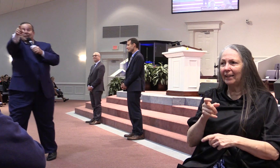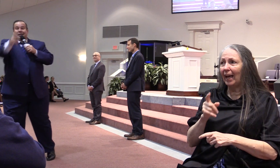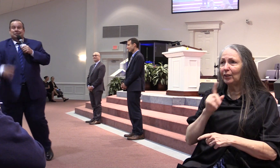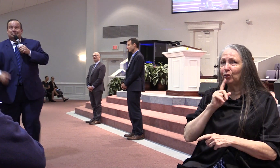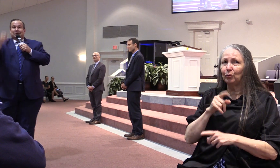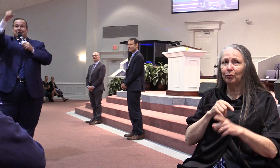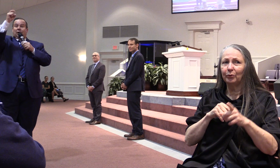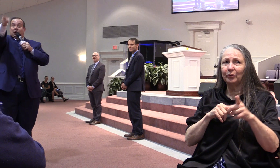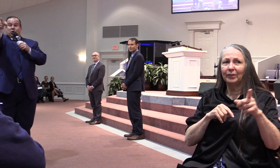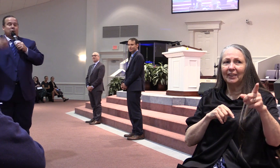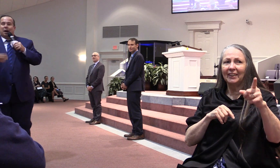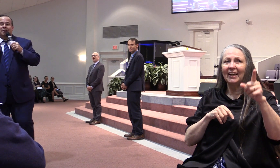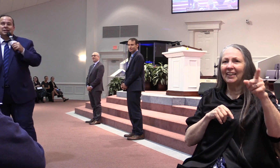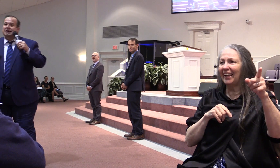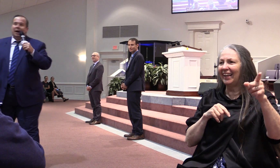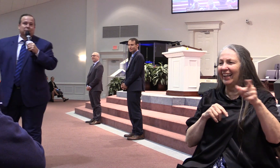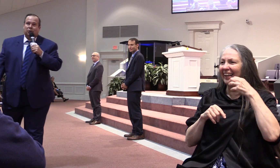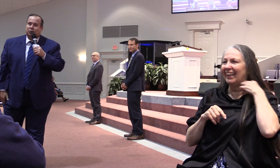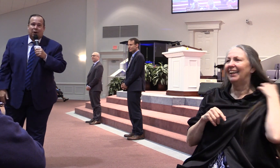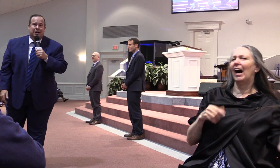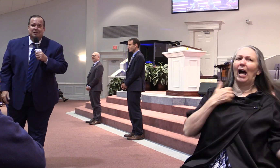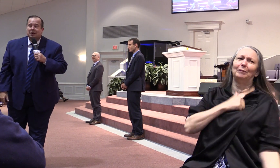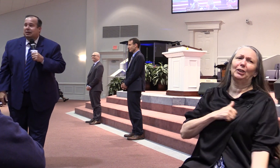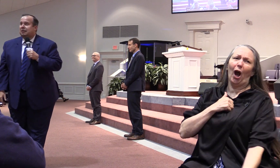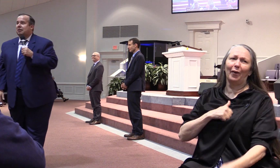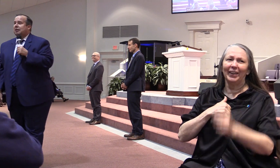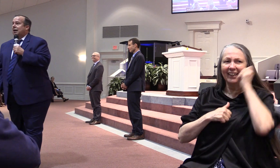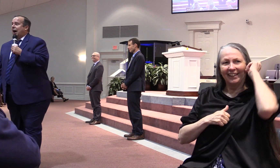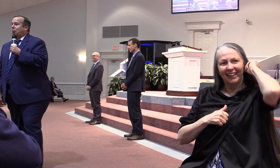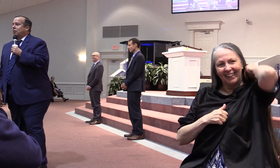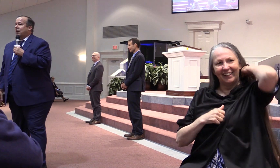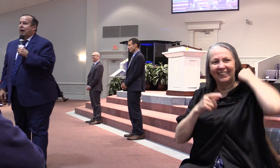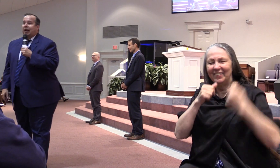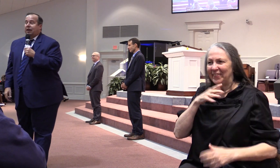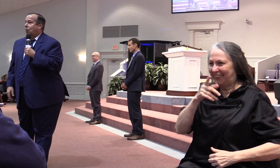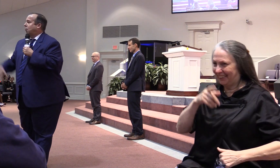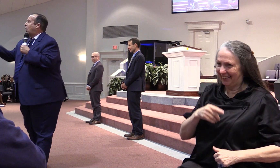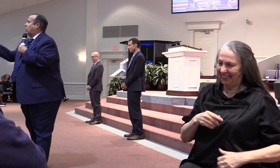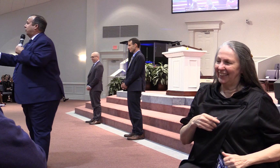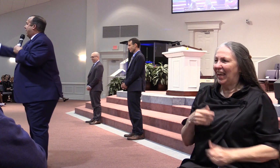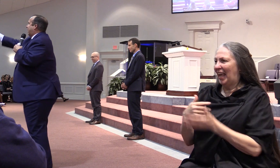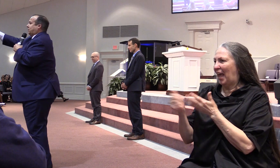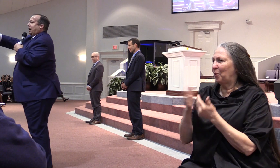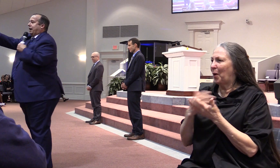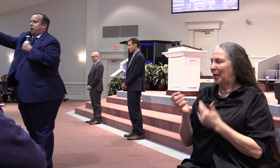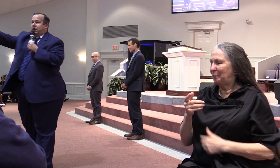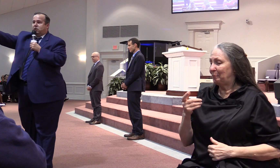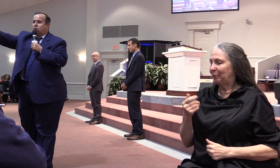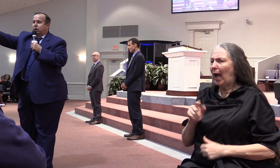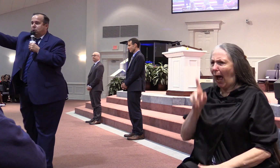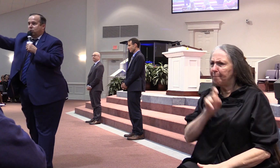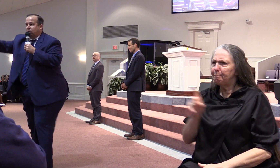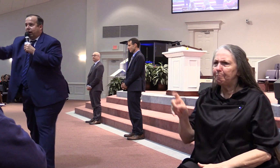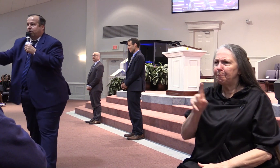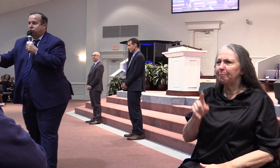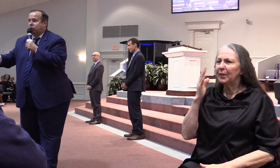him? Oh, it's you. I'm so sorry. I went and found, and so I'm walking along and finally I see a guy down there feeding Yogi